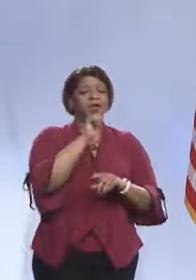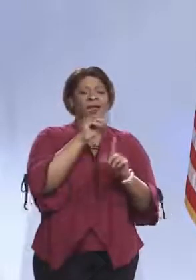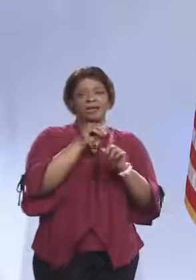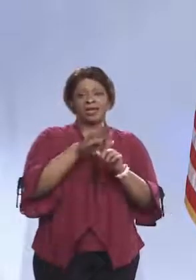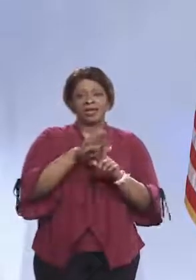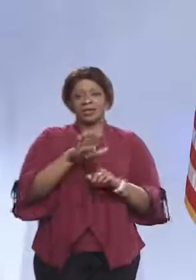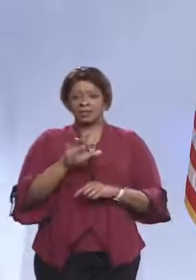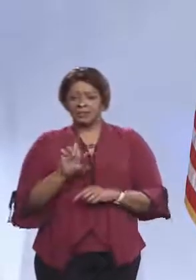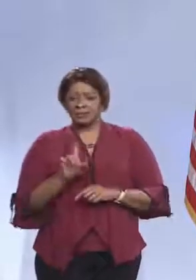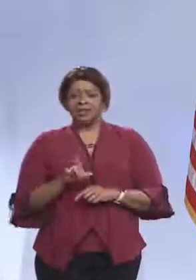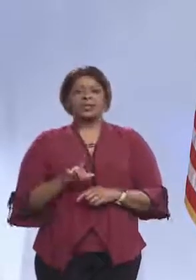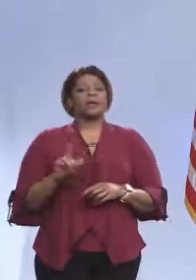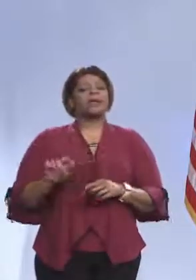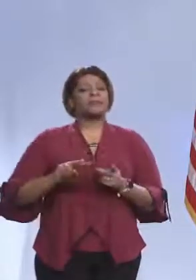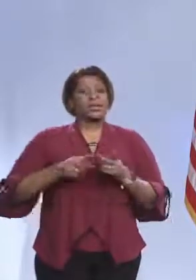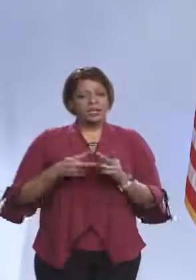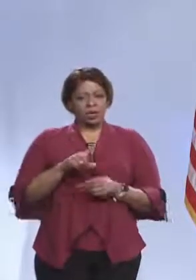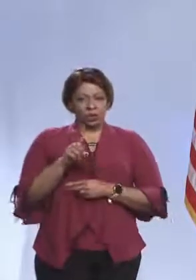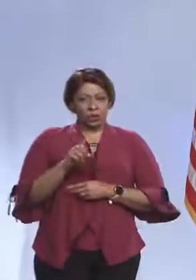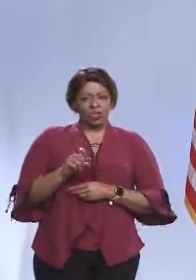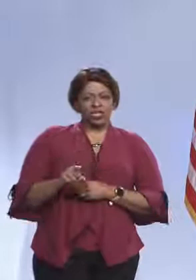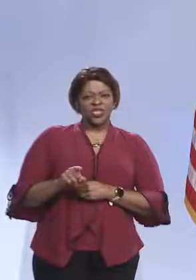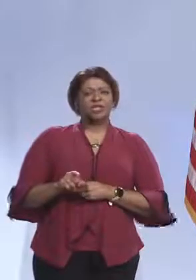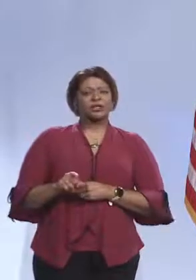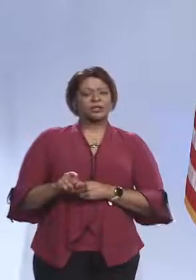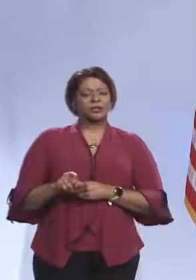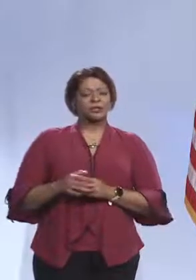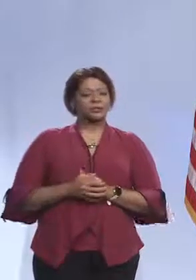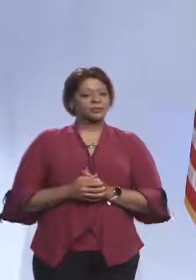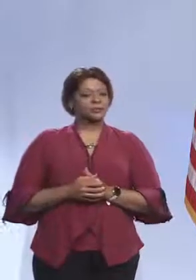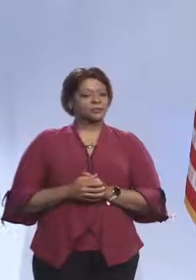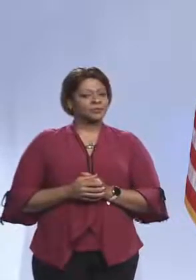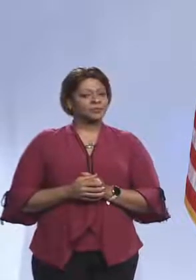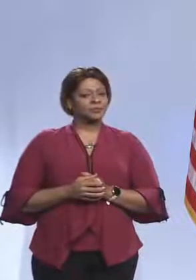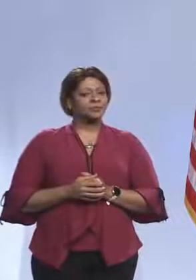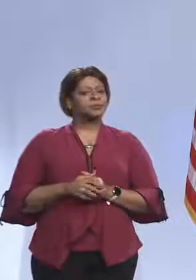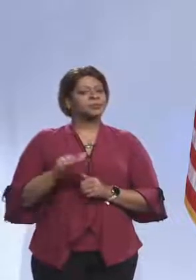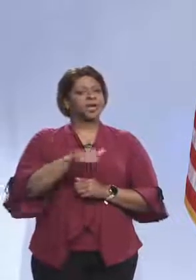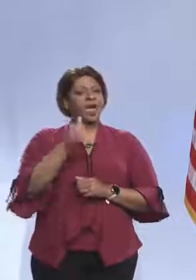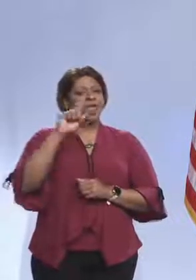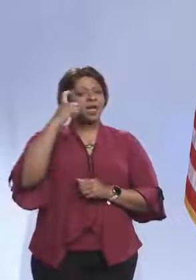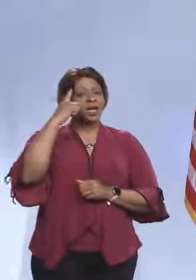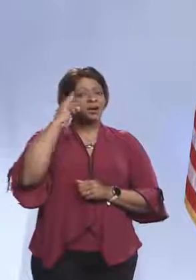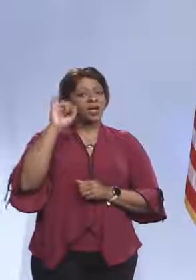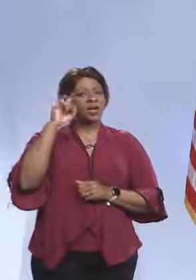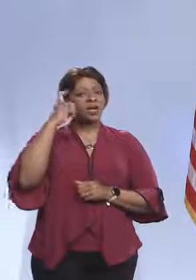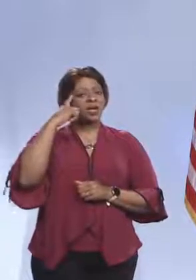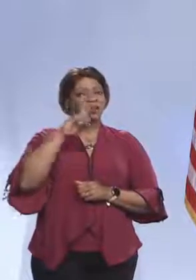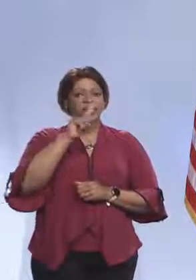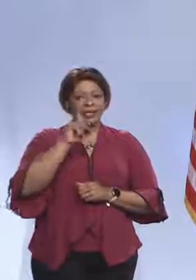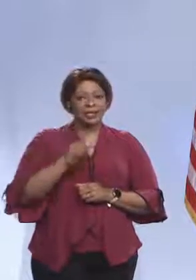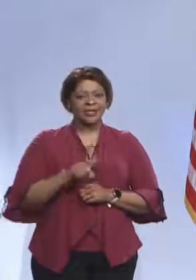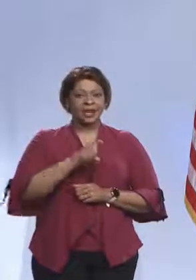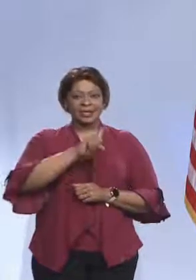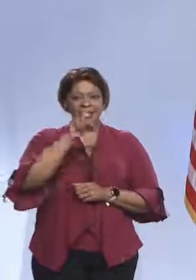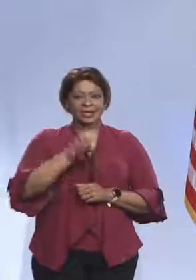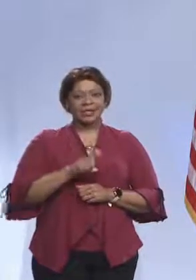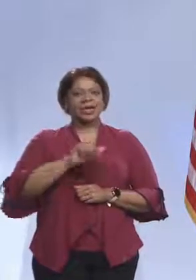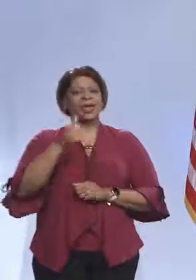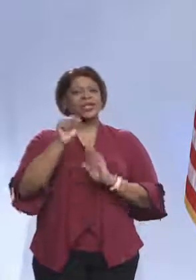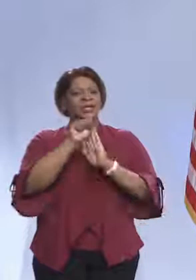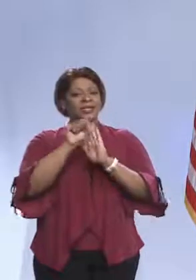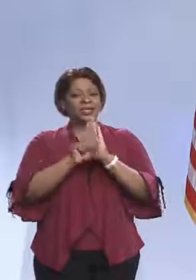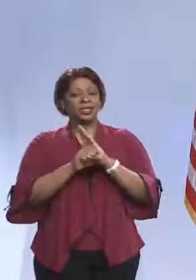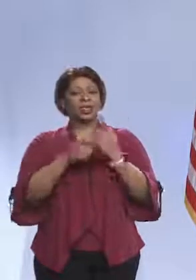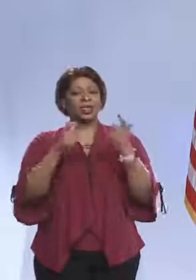by that? And then my other question is about some other governors, like governors in Texas and other states with a